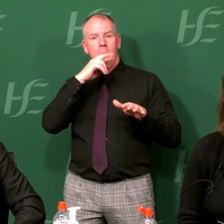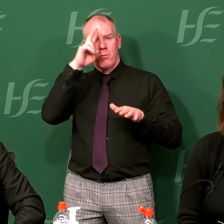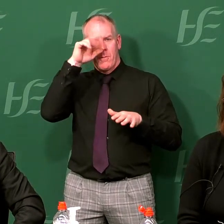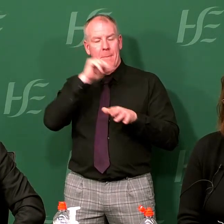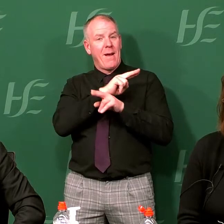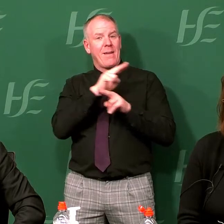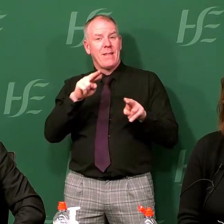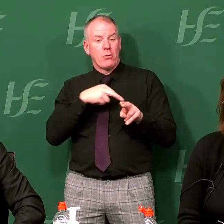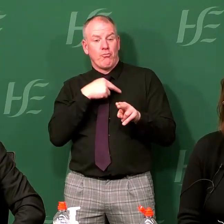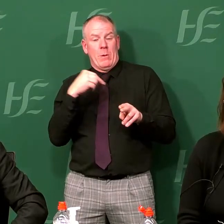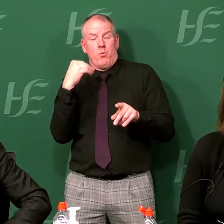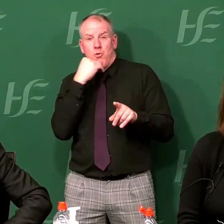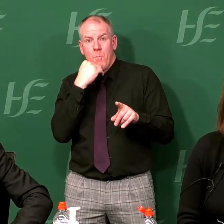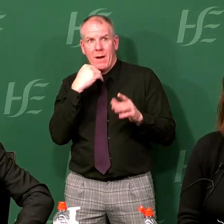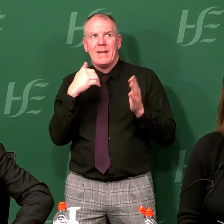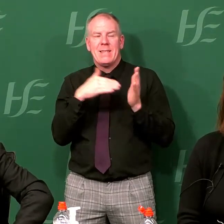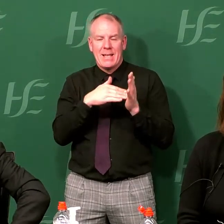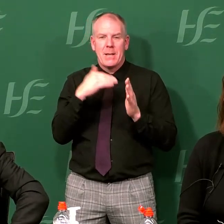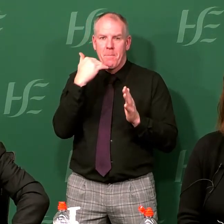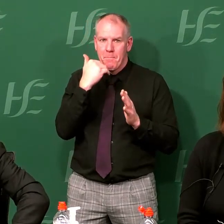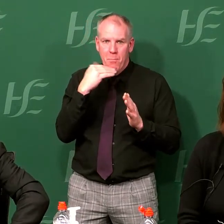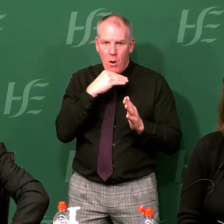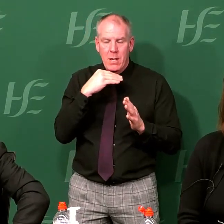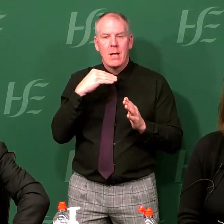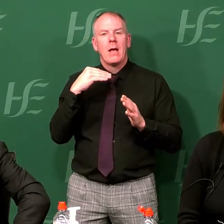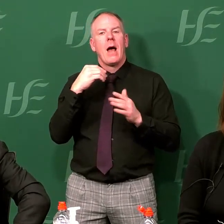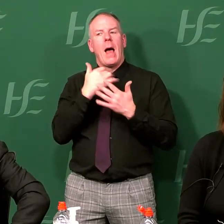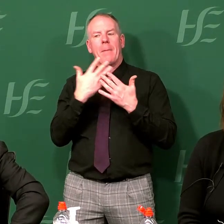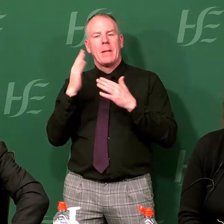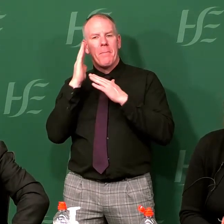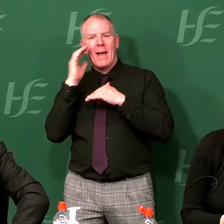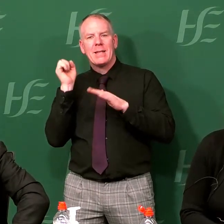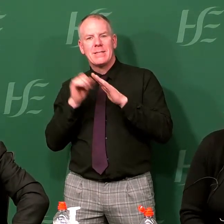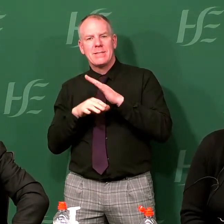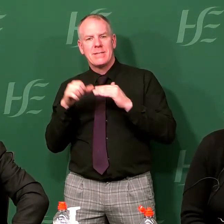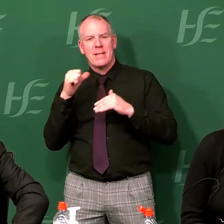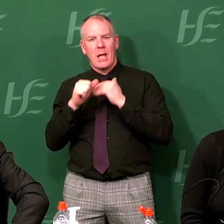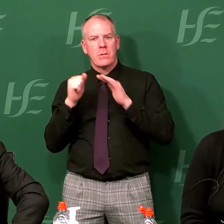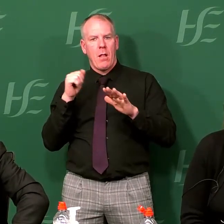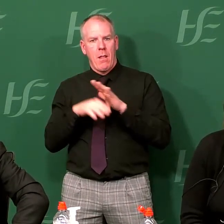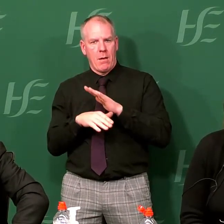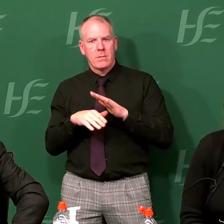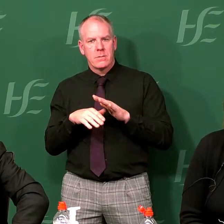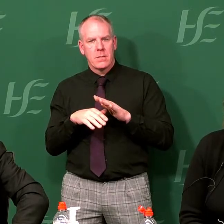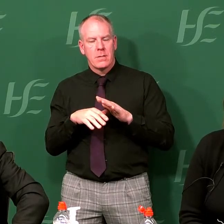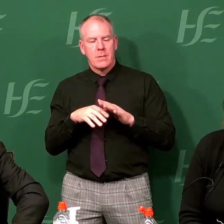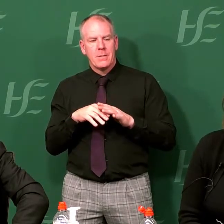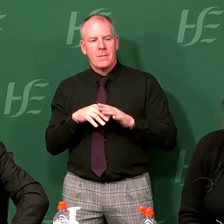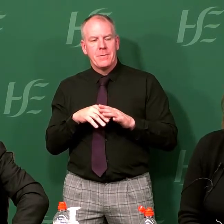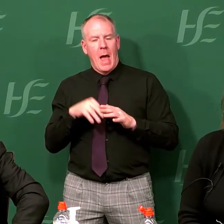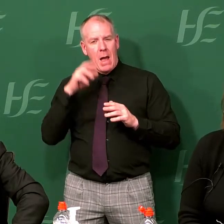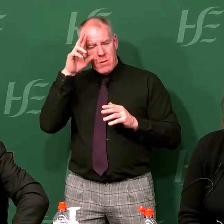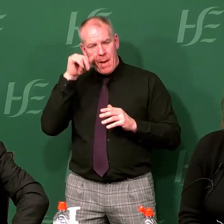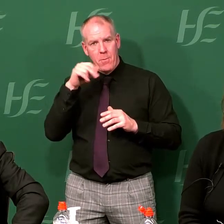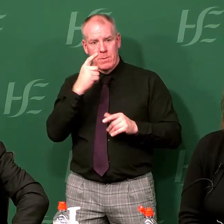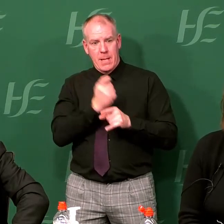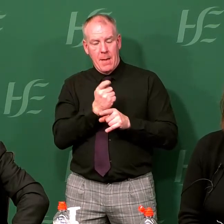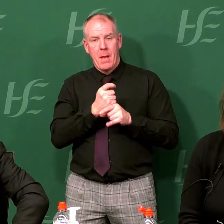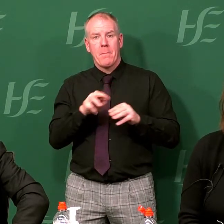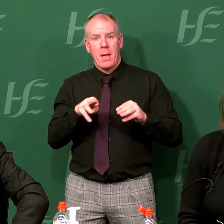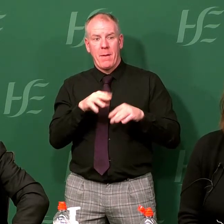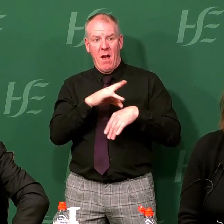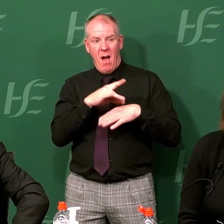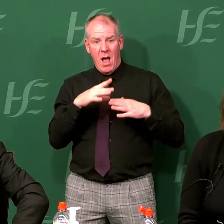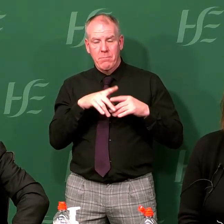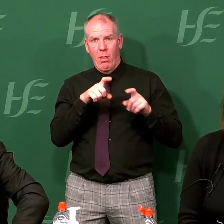not the actual number, which is relevant. The important count of the bed days lost. So we used to, I remember as I'm sure many do here, a time where people were in hospital